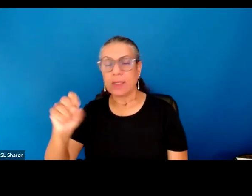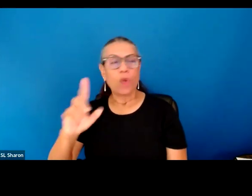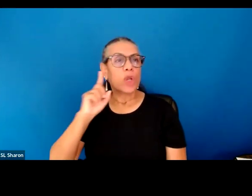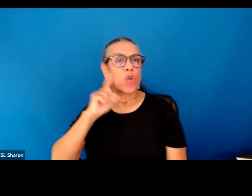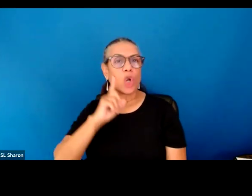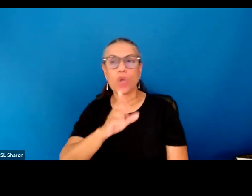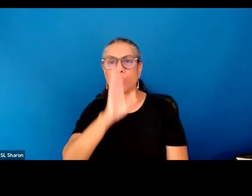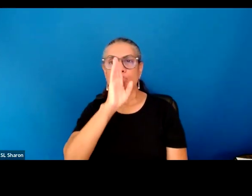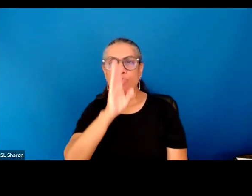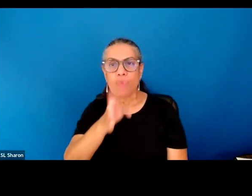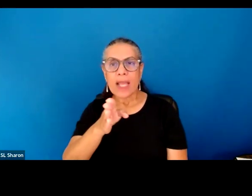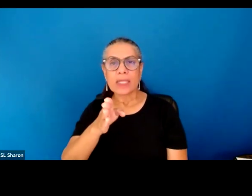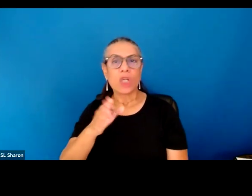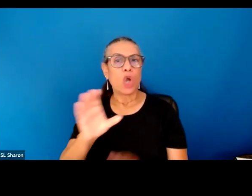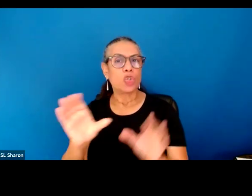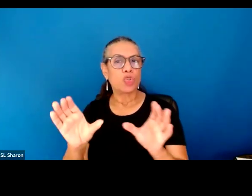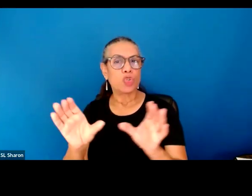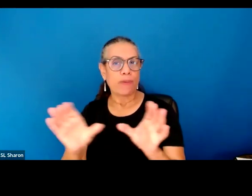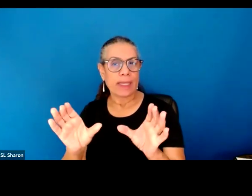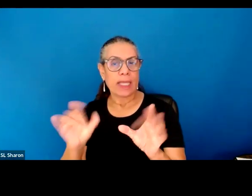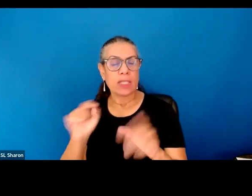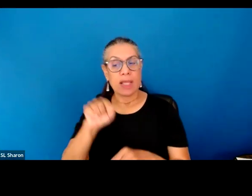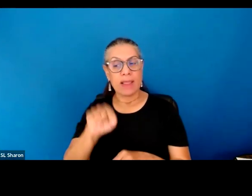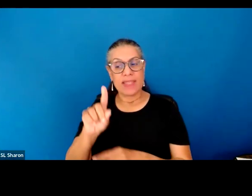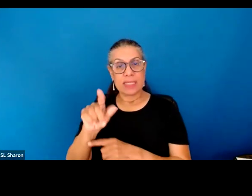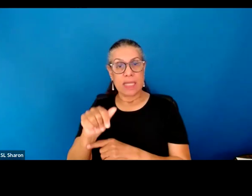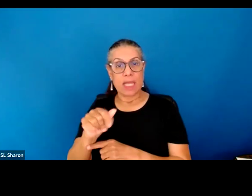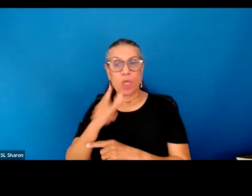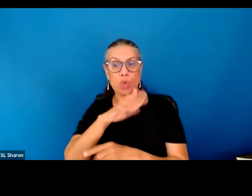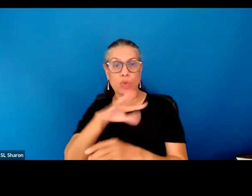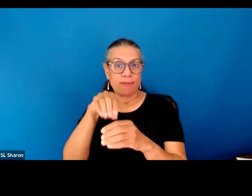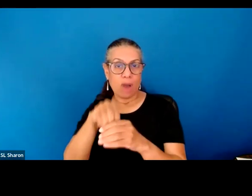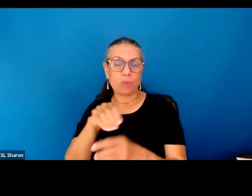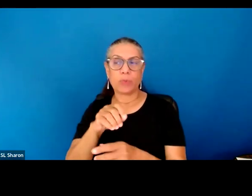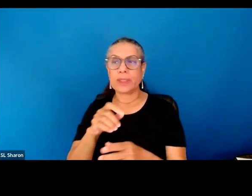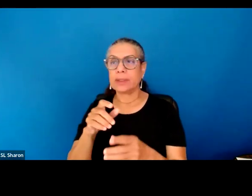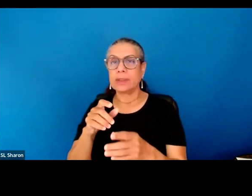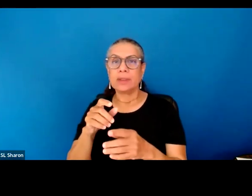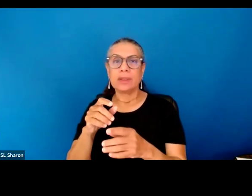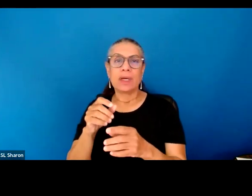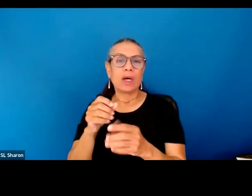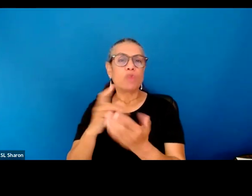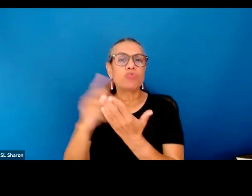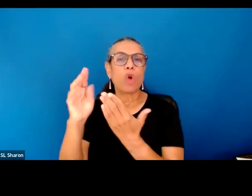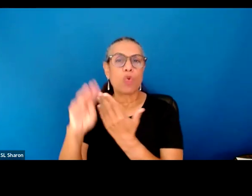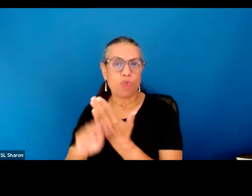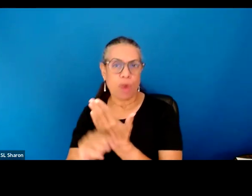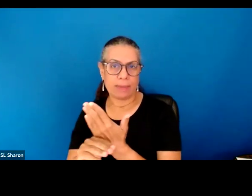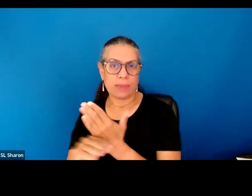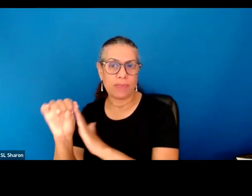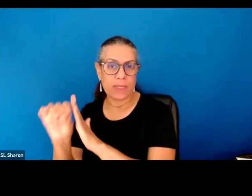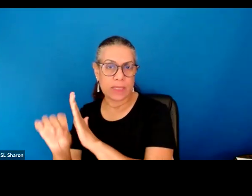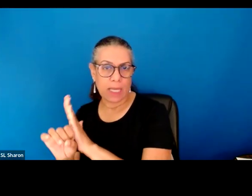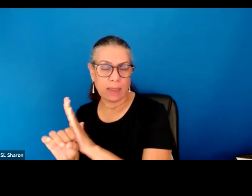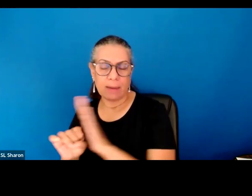direct certification. So this data is based on participation in specific social safety net programs, which we know do not